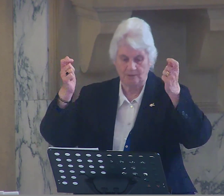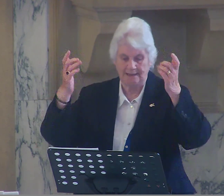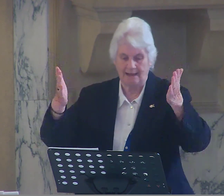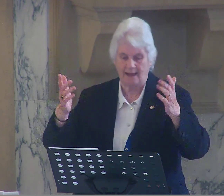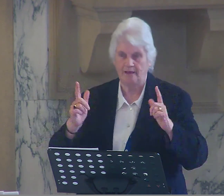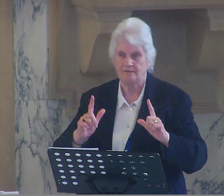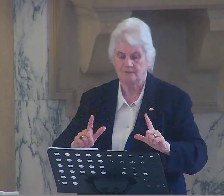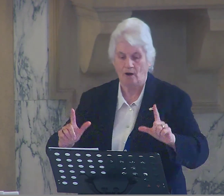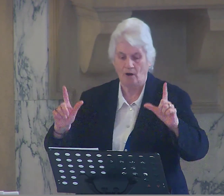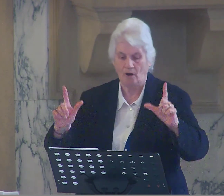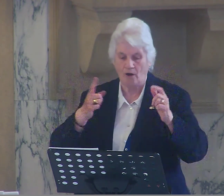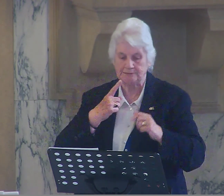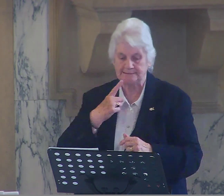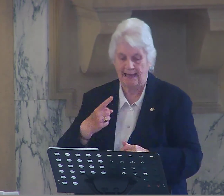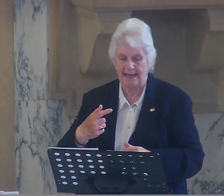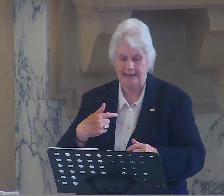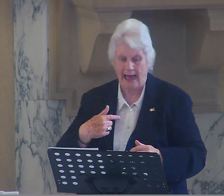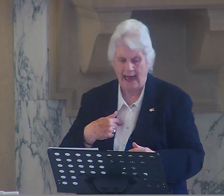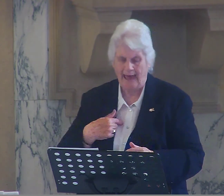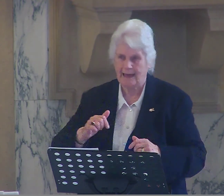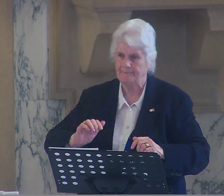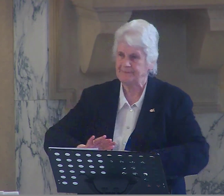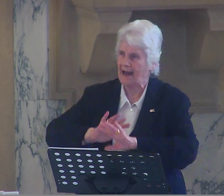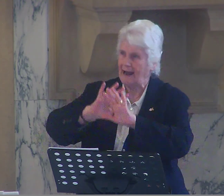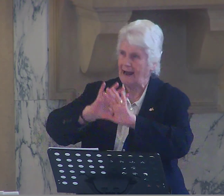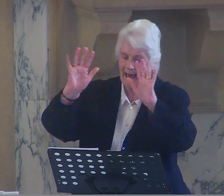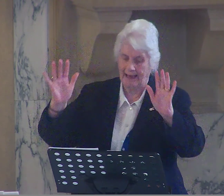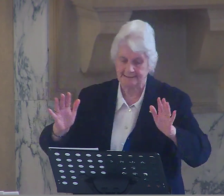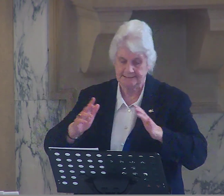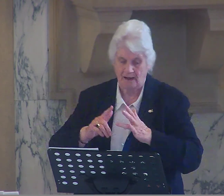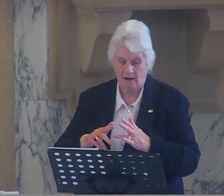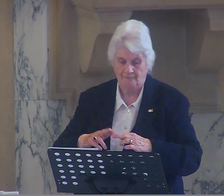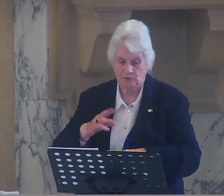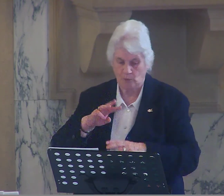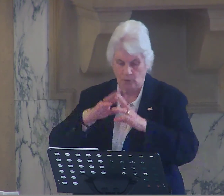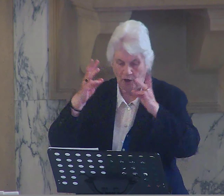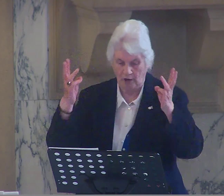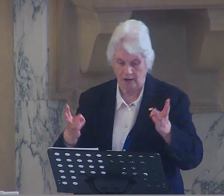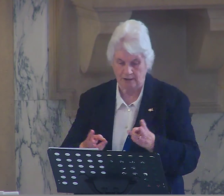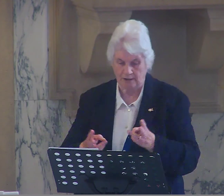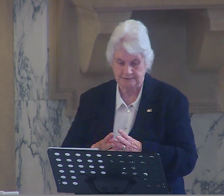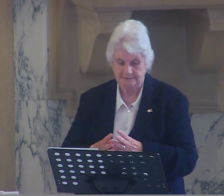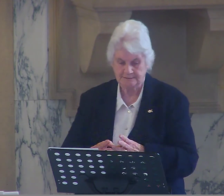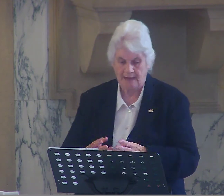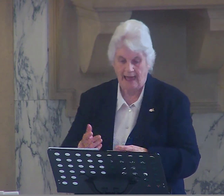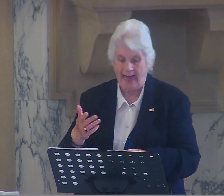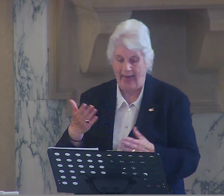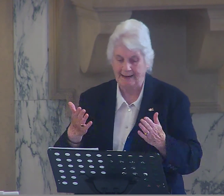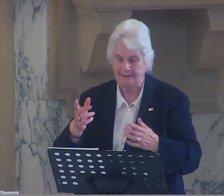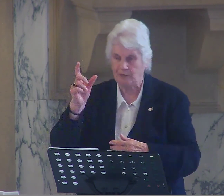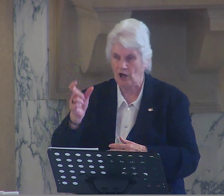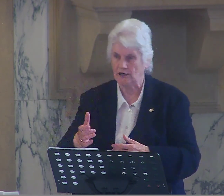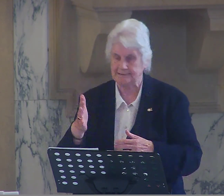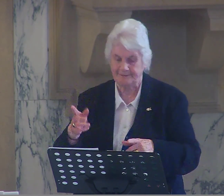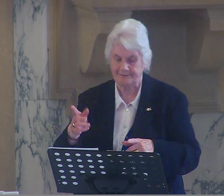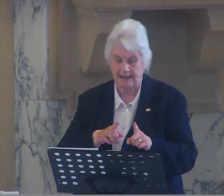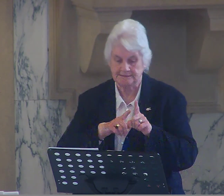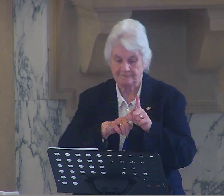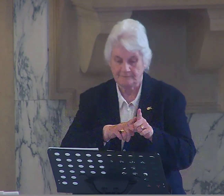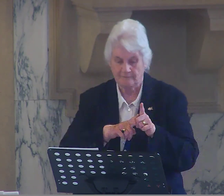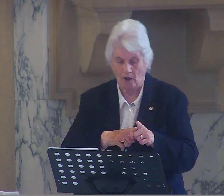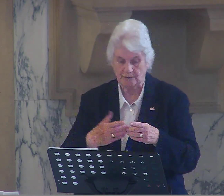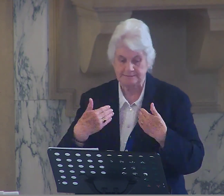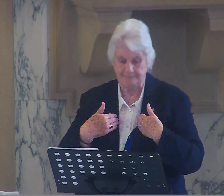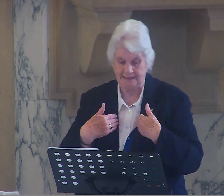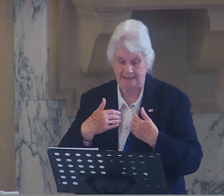Alleluia, alleluia. The Lord says, I am the light of the world. Any person that